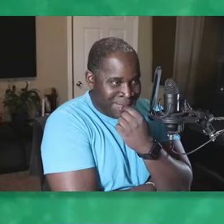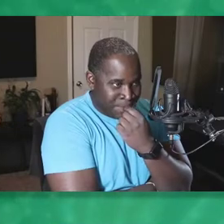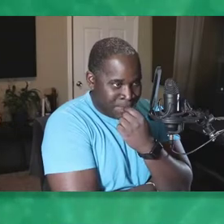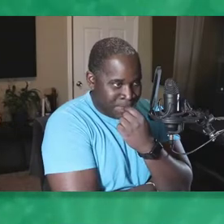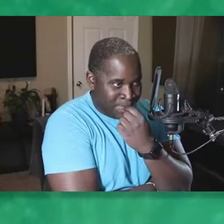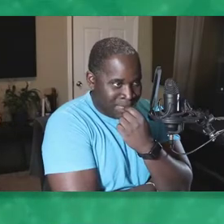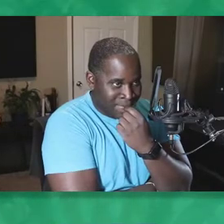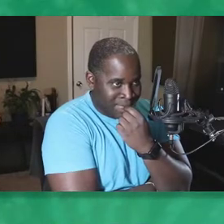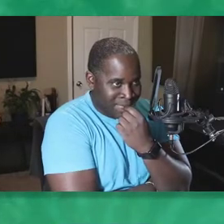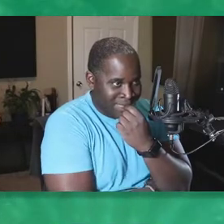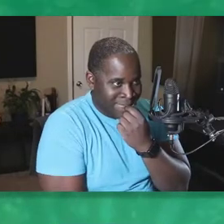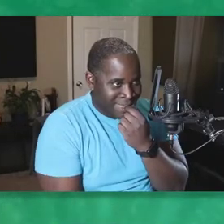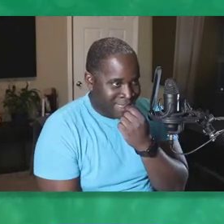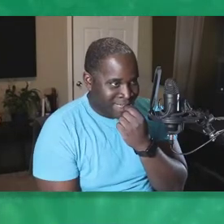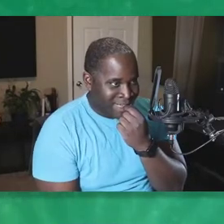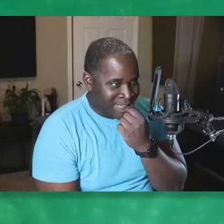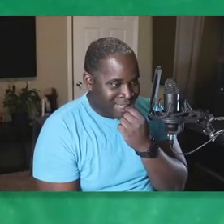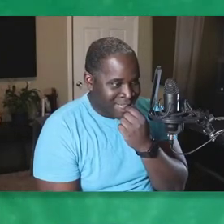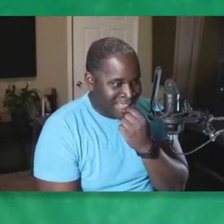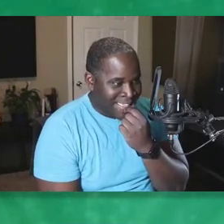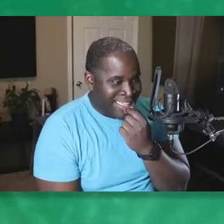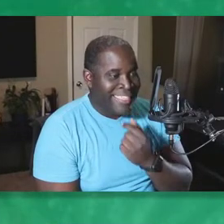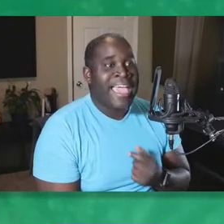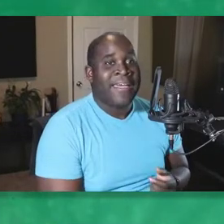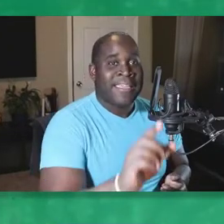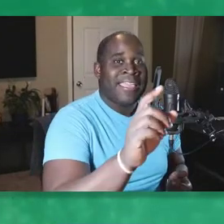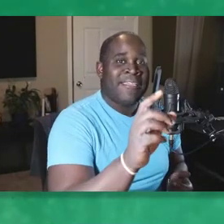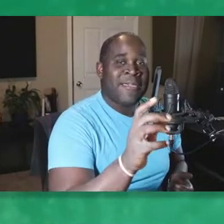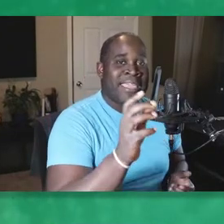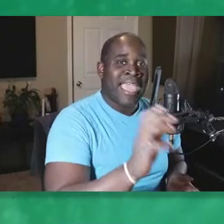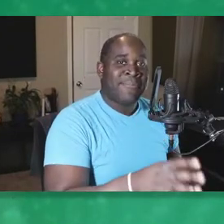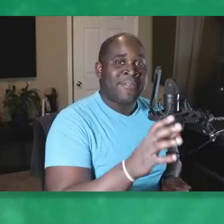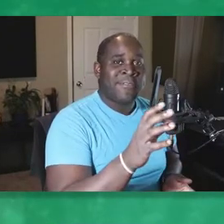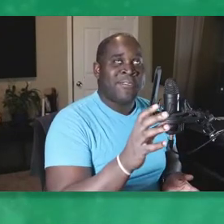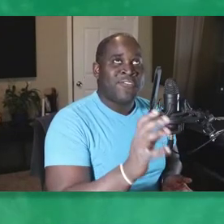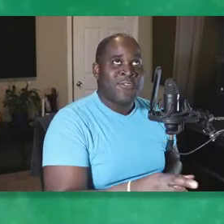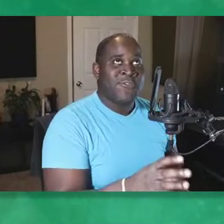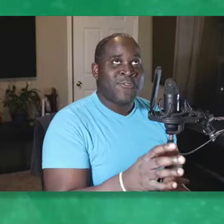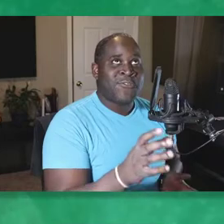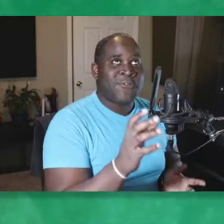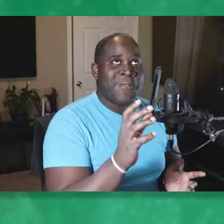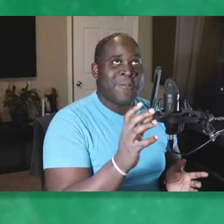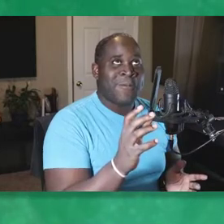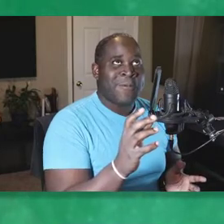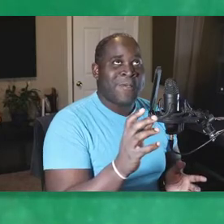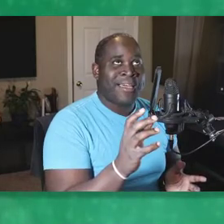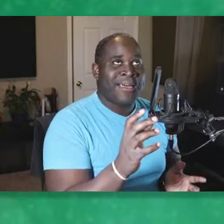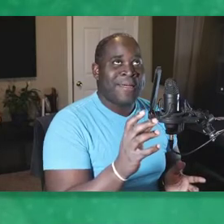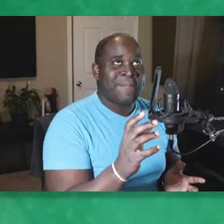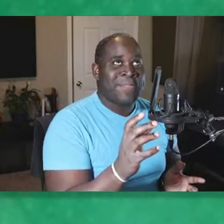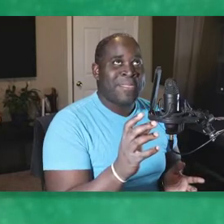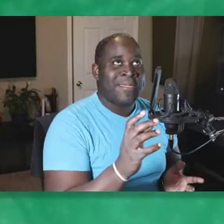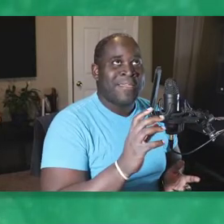Those are awfully nice clothes for a humble servant, Viren. Yeah. Captain Ginger's